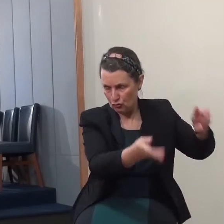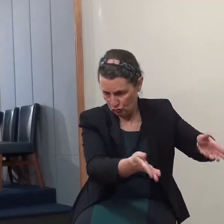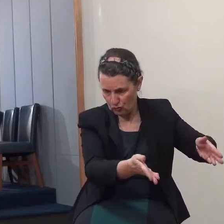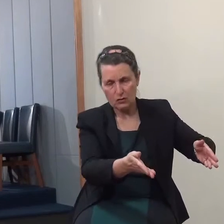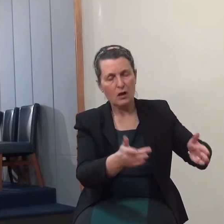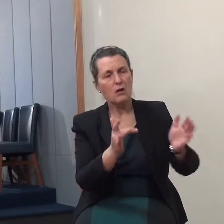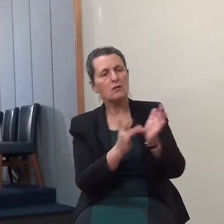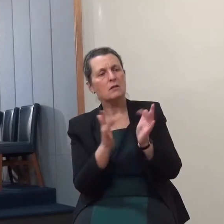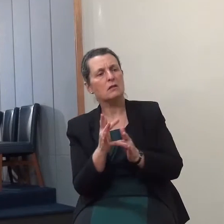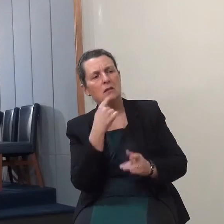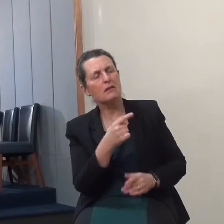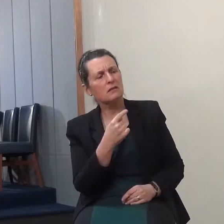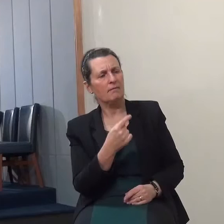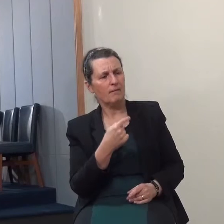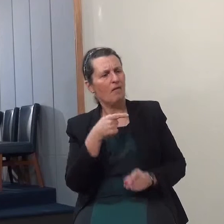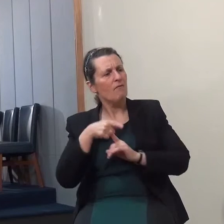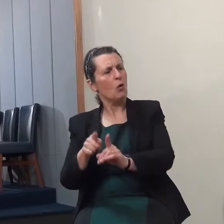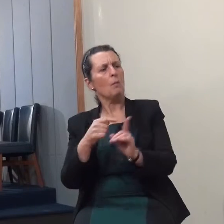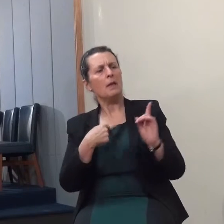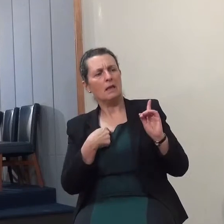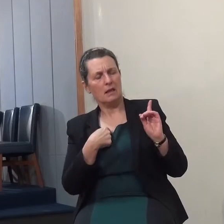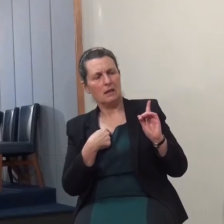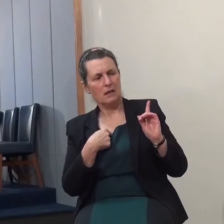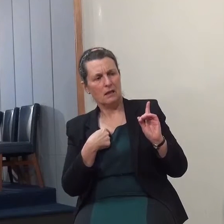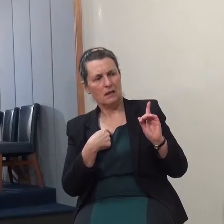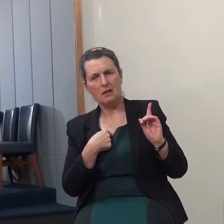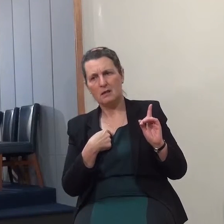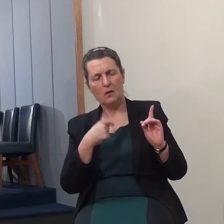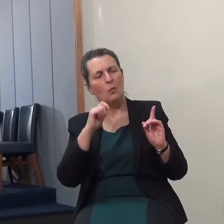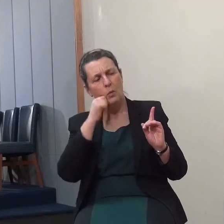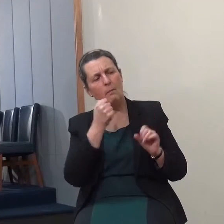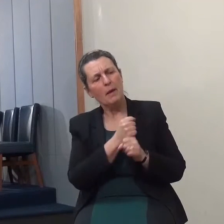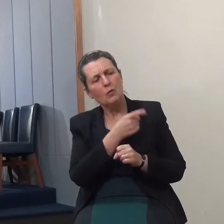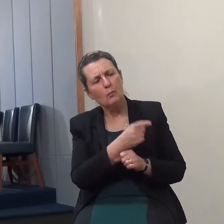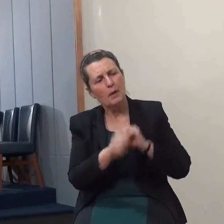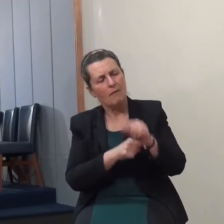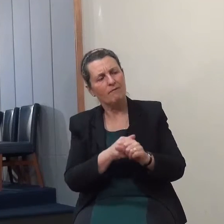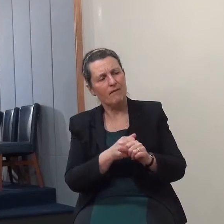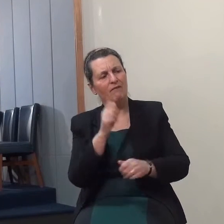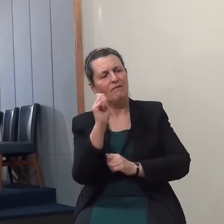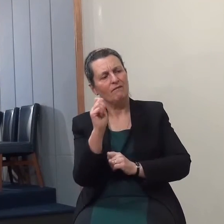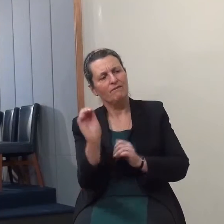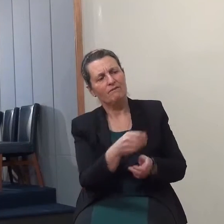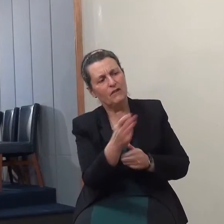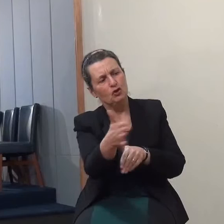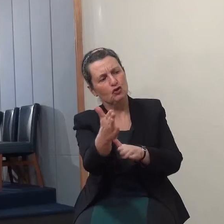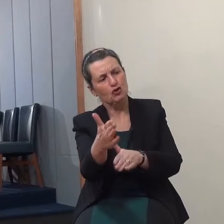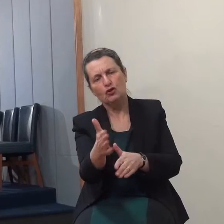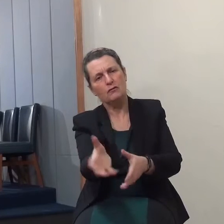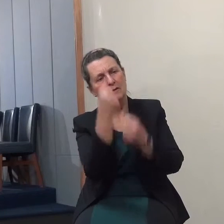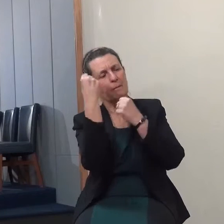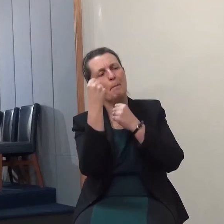unto them, follow me, and I will make you fishers of men. He was to repeat that a little